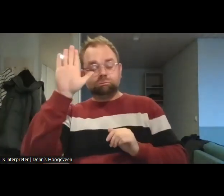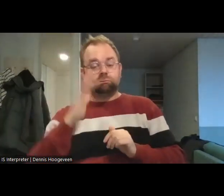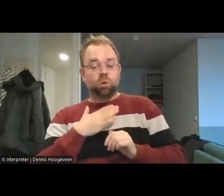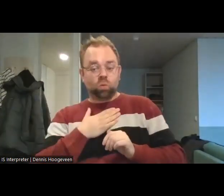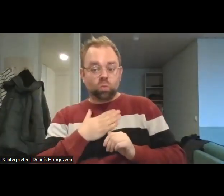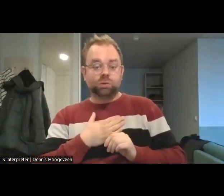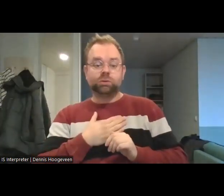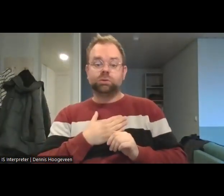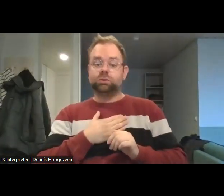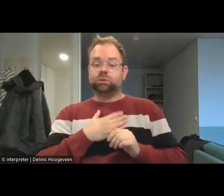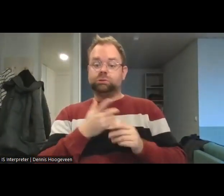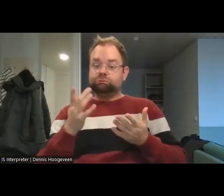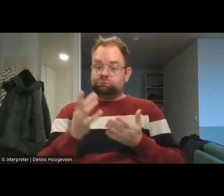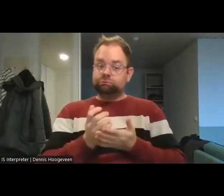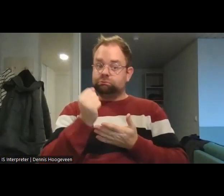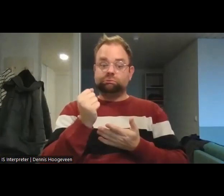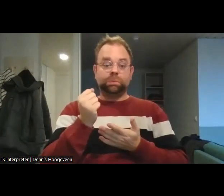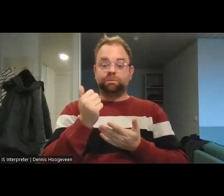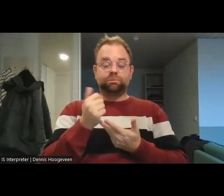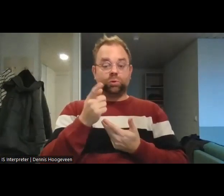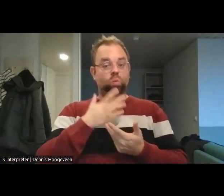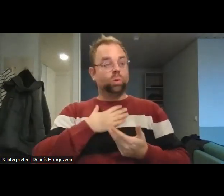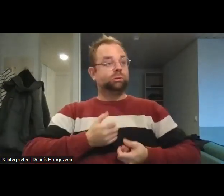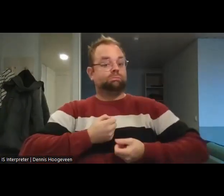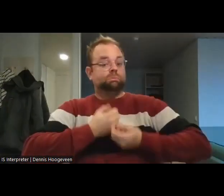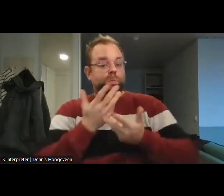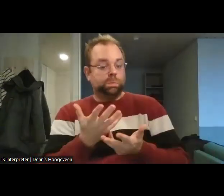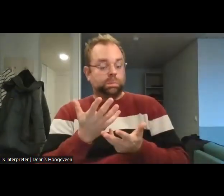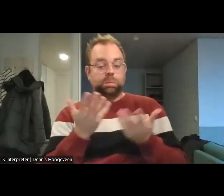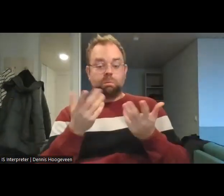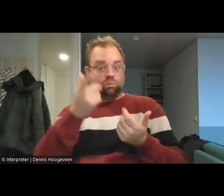Feel free to share ideas. This is the moment.